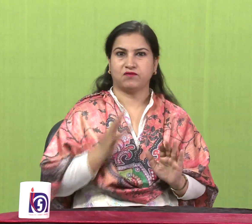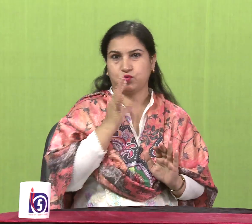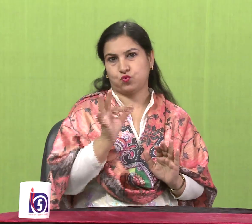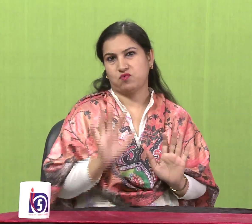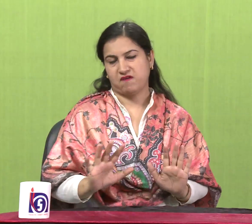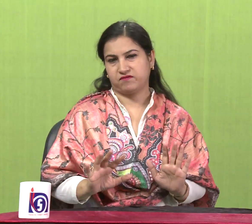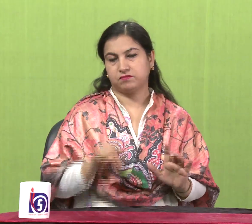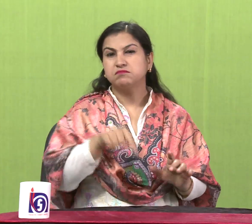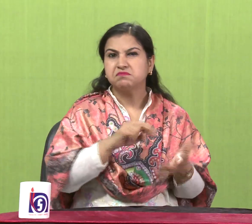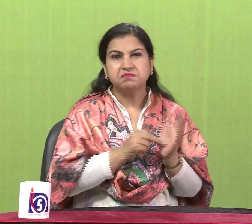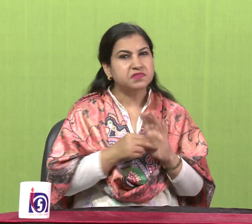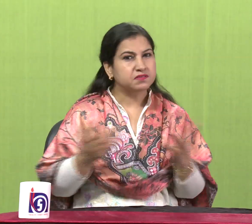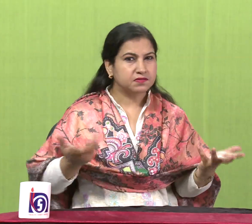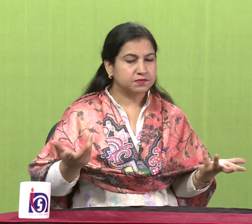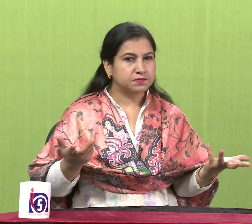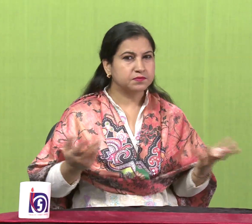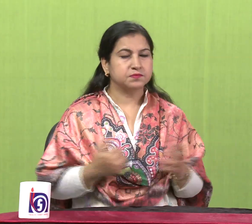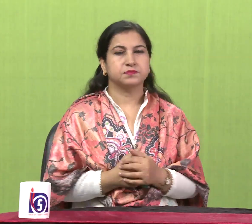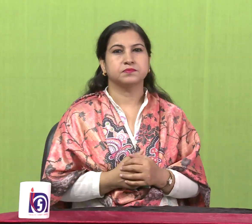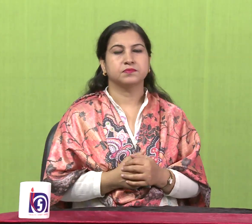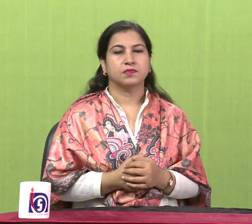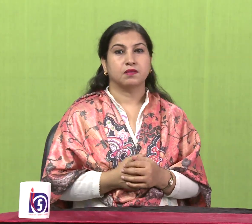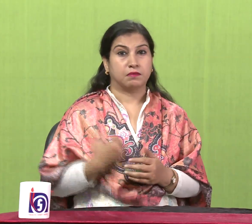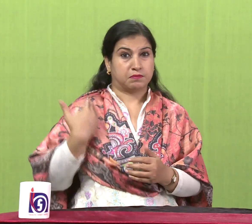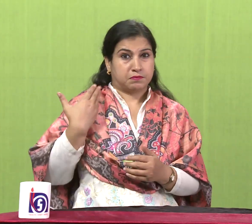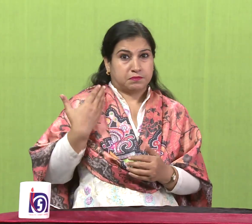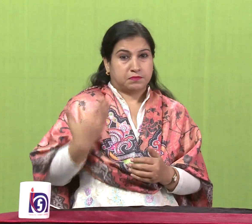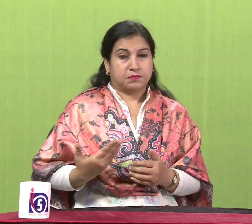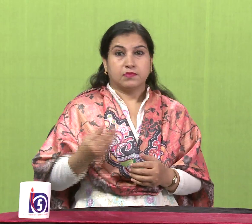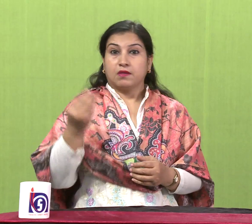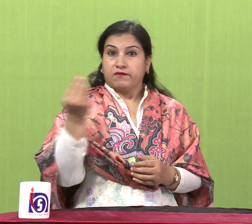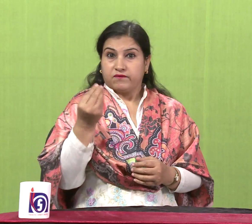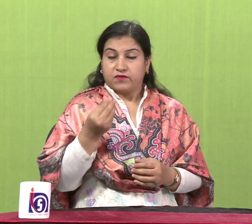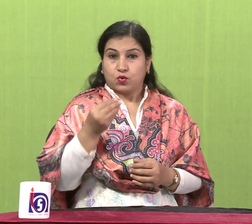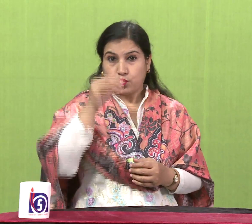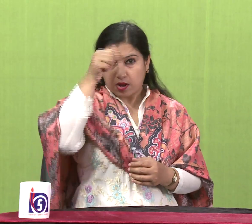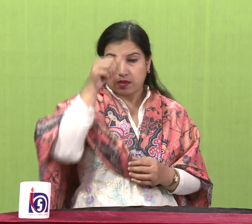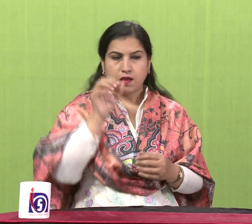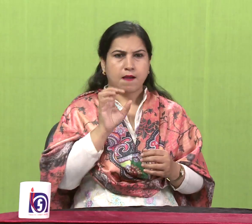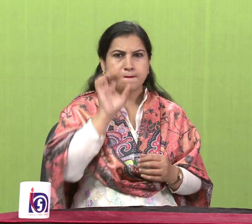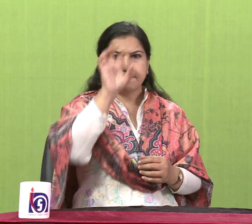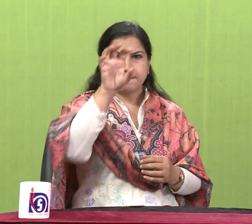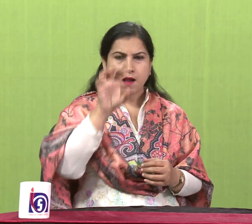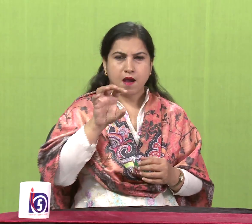which means that while few parts of India have become very